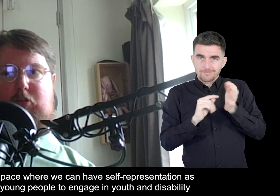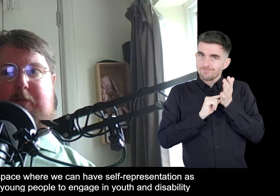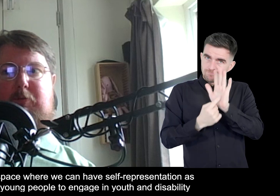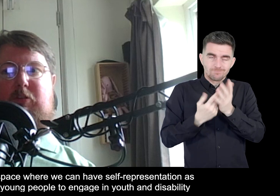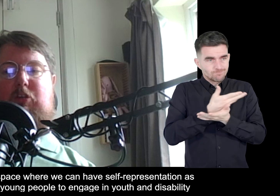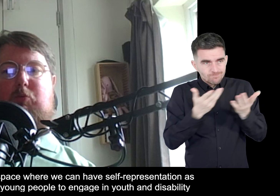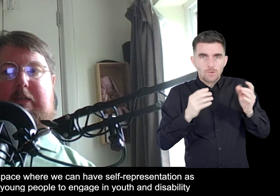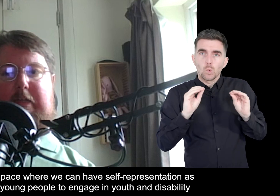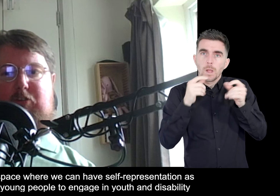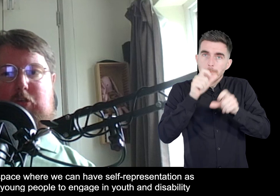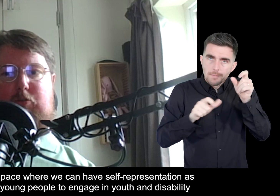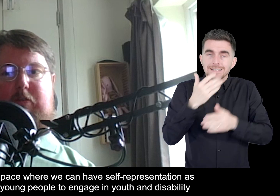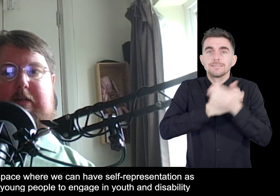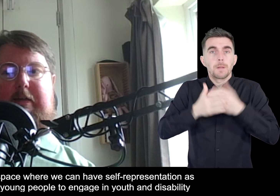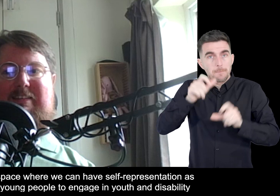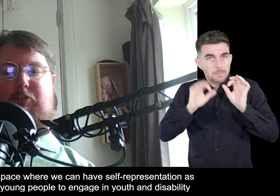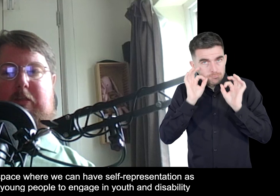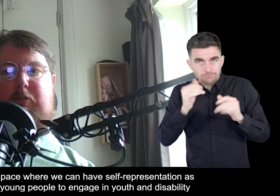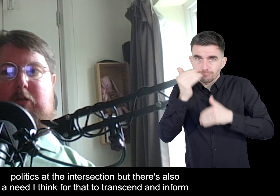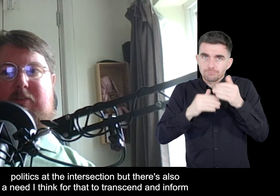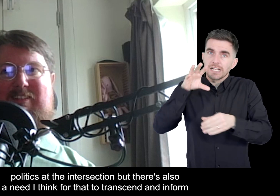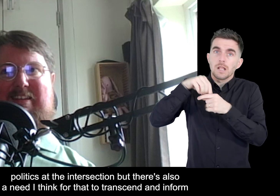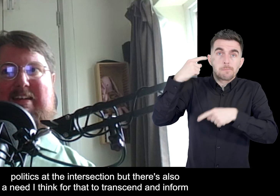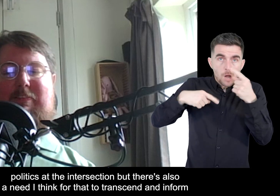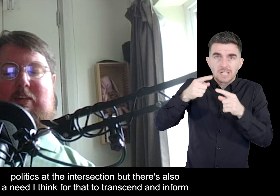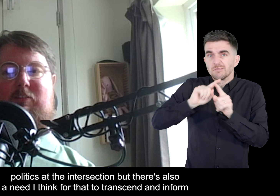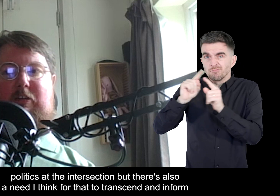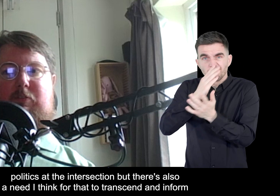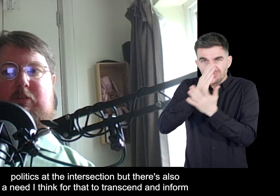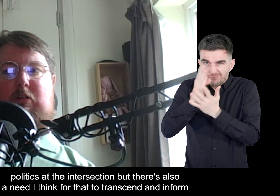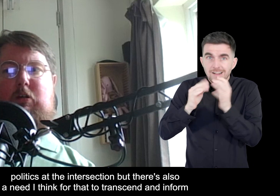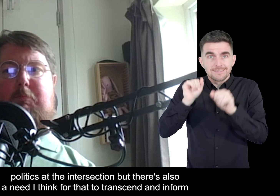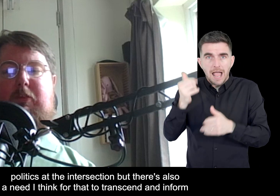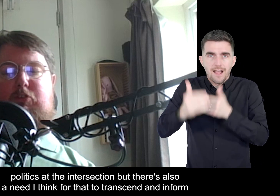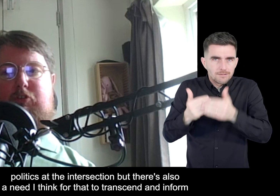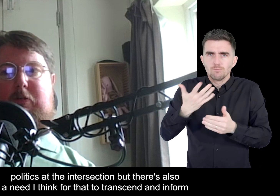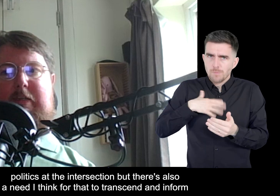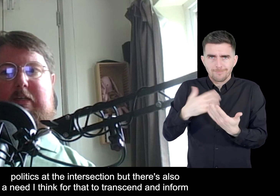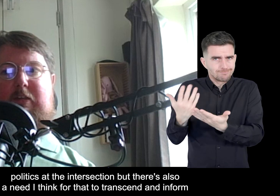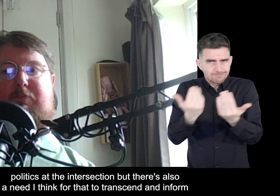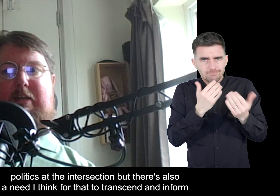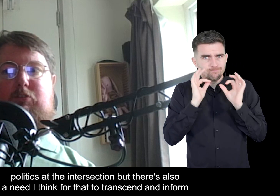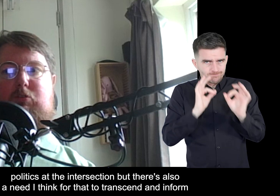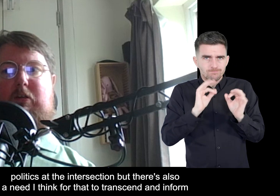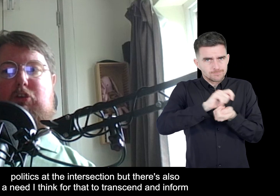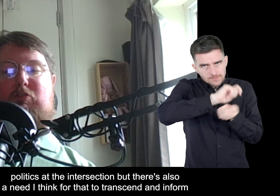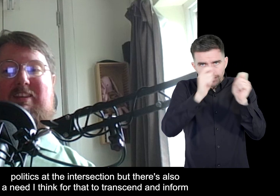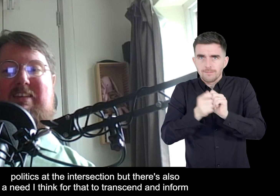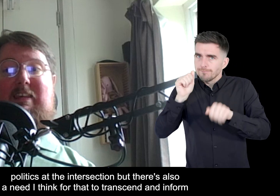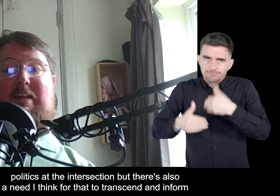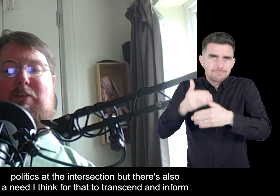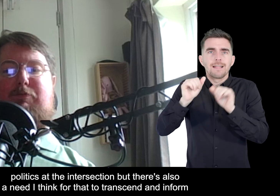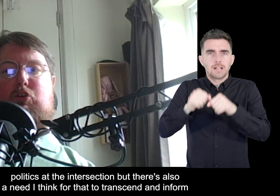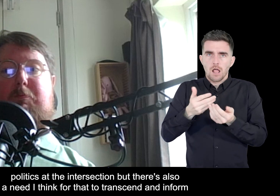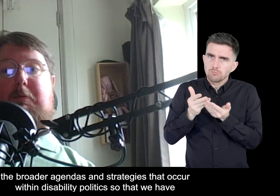self-representation as young people, to engage in youth and disability politics at the intersection. But there's also a need, I think, for that to